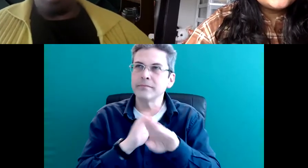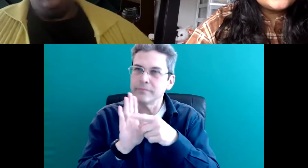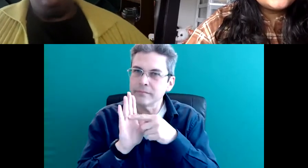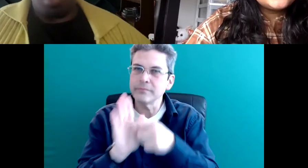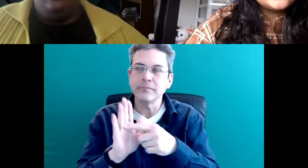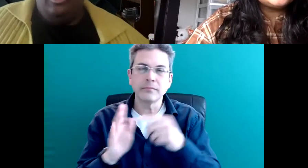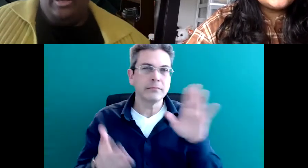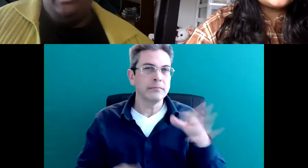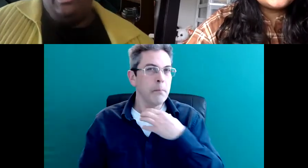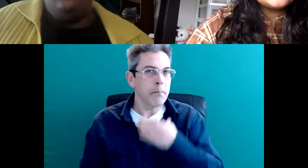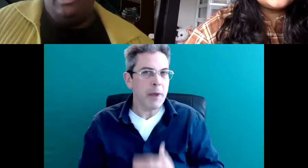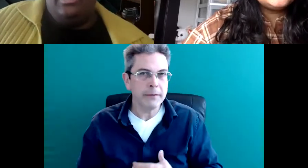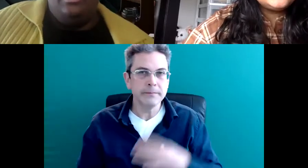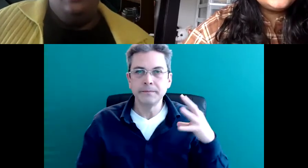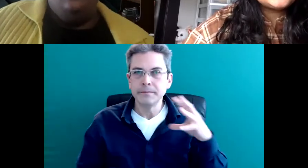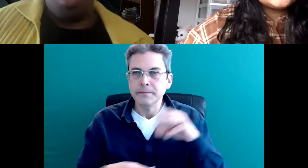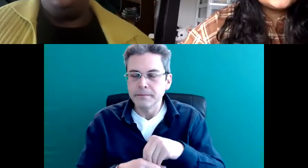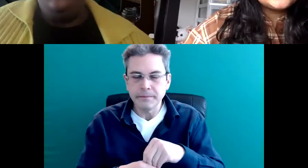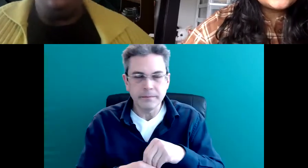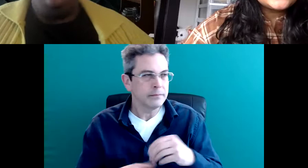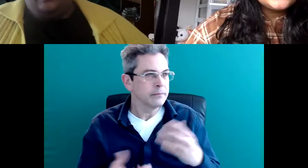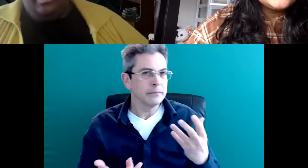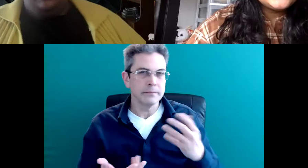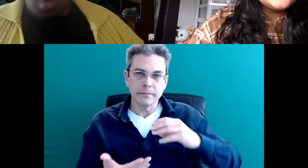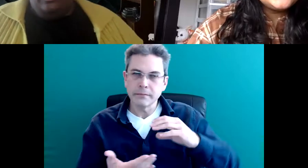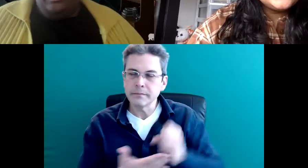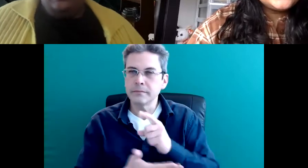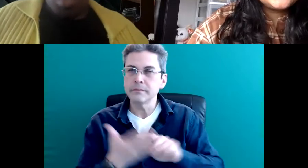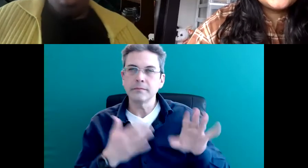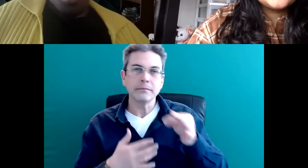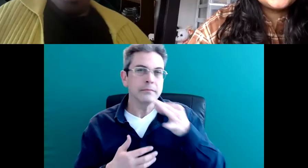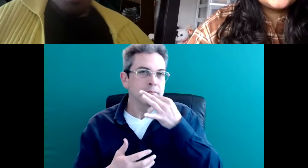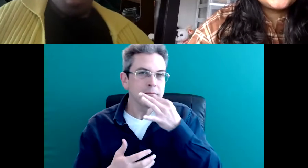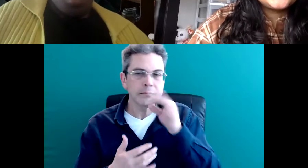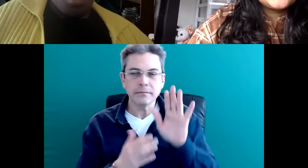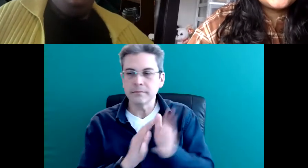and they be able to exercise their gifts and their talents and all these things. And